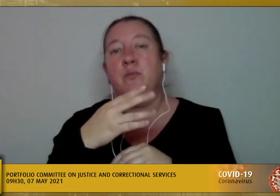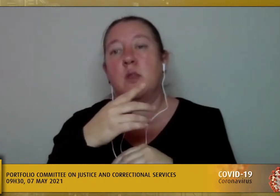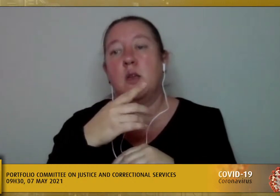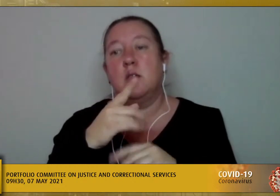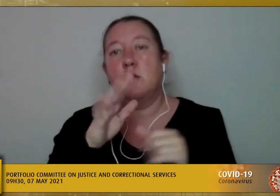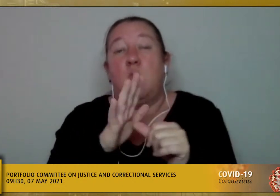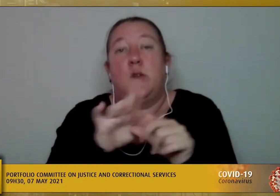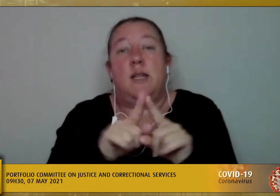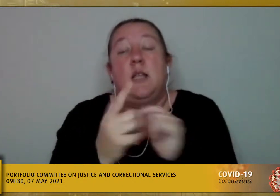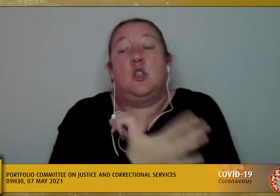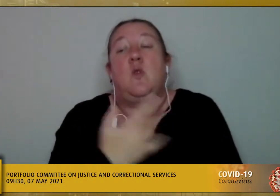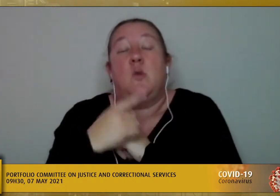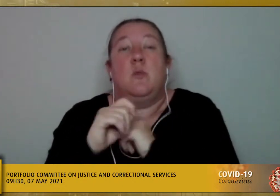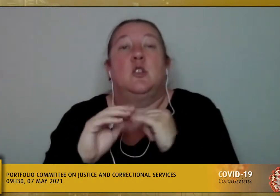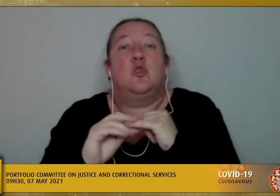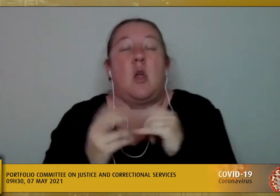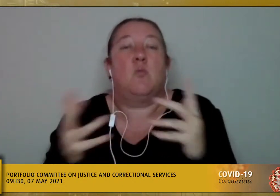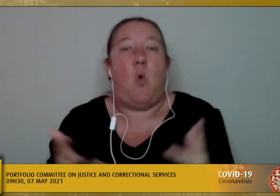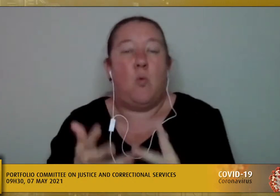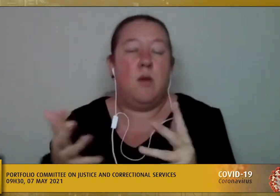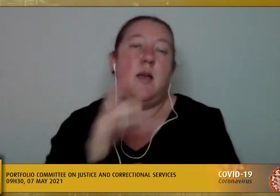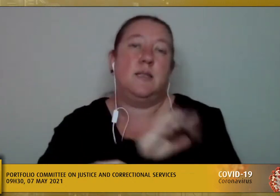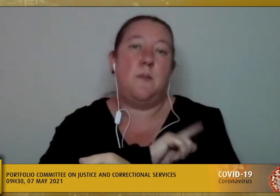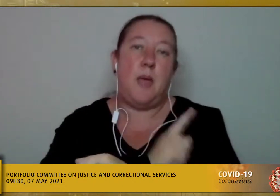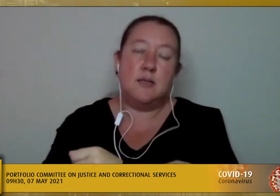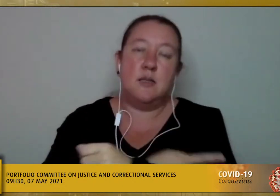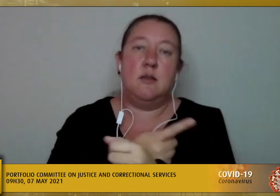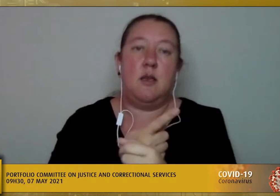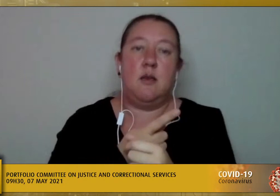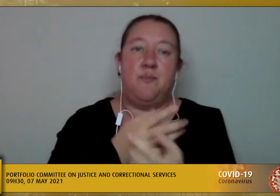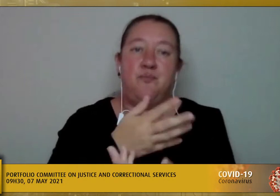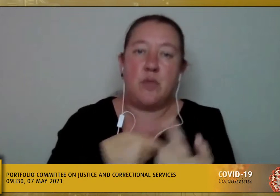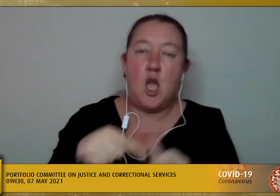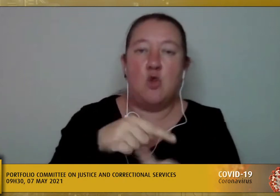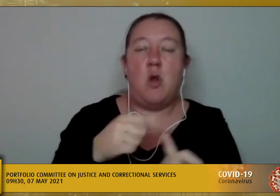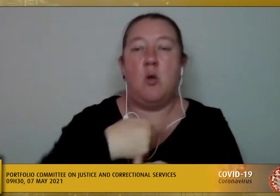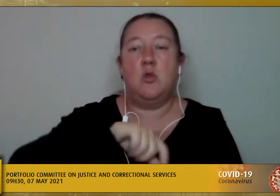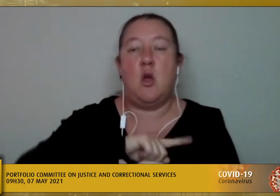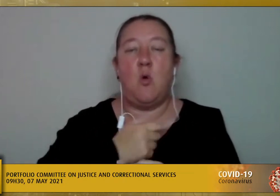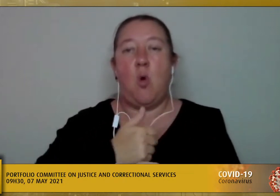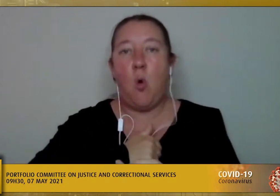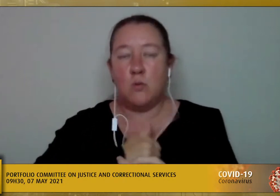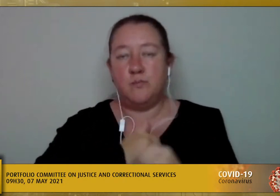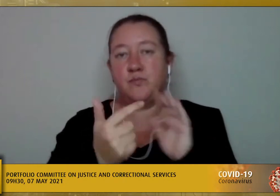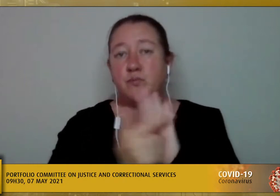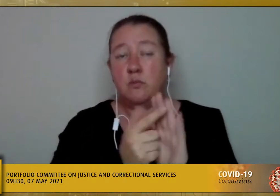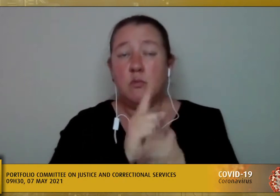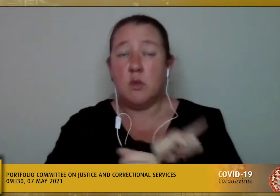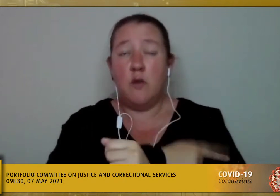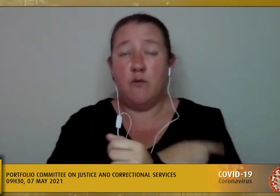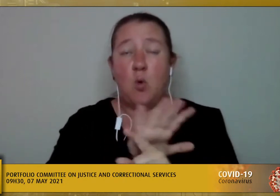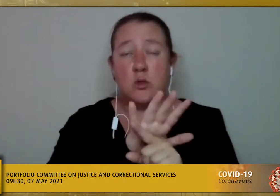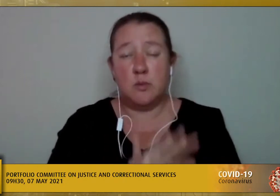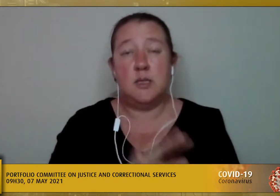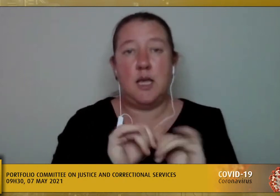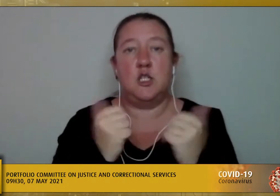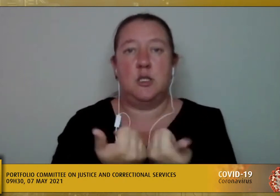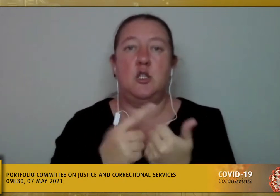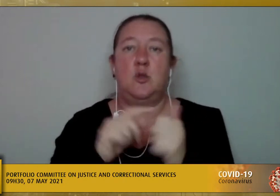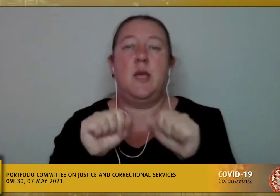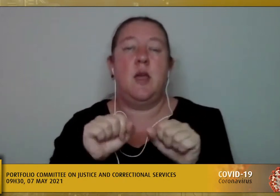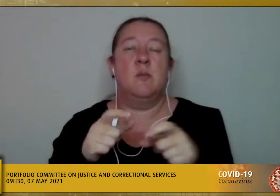and mobilize capacities around our own law enforcement agencies to be able to